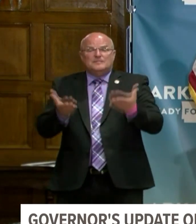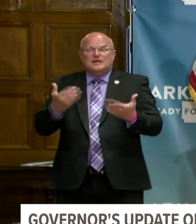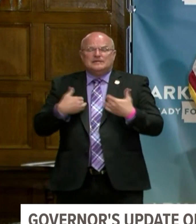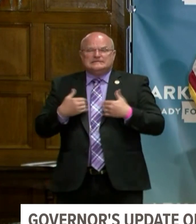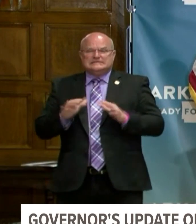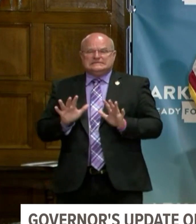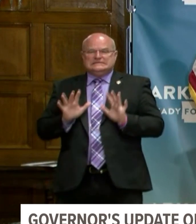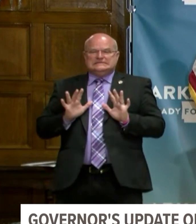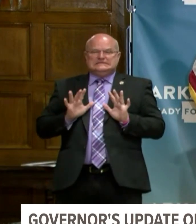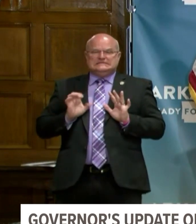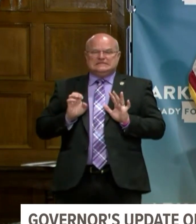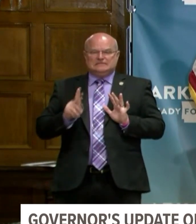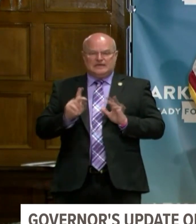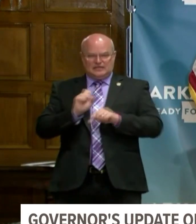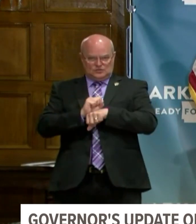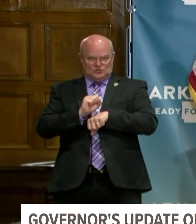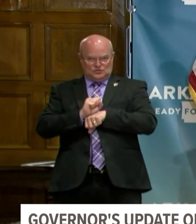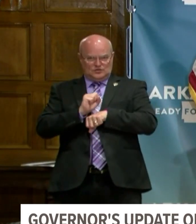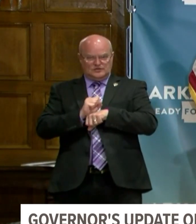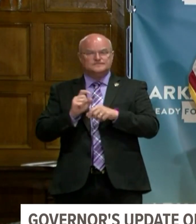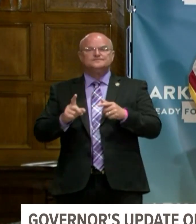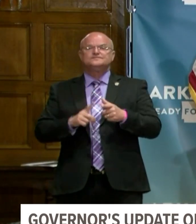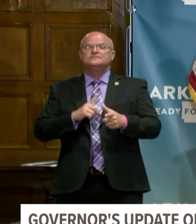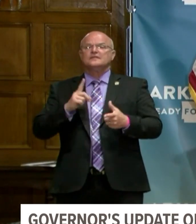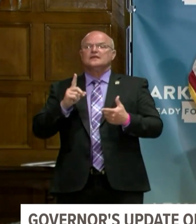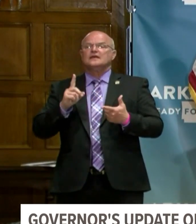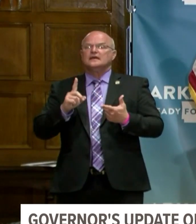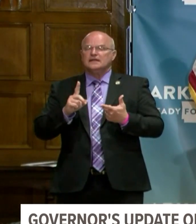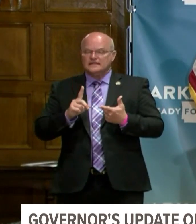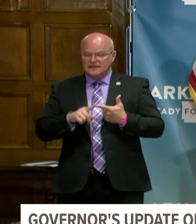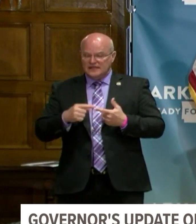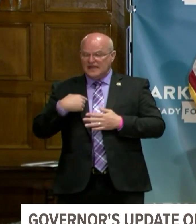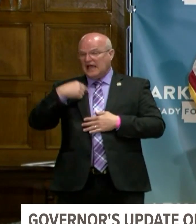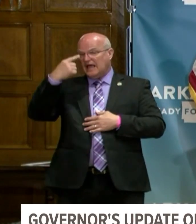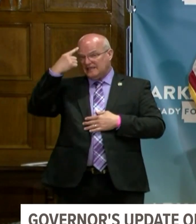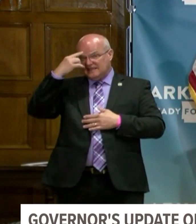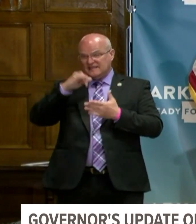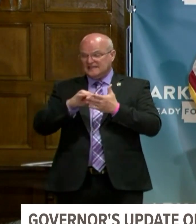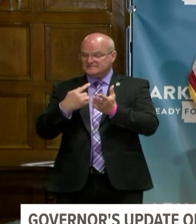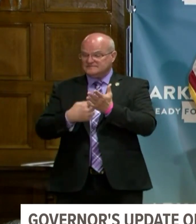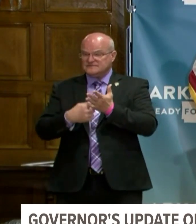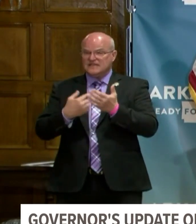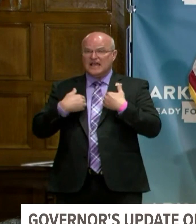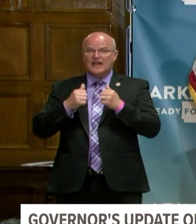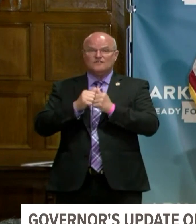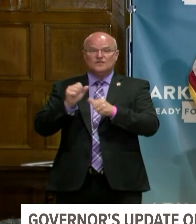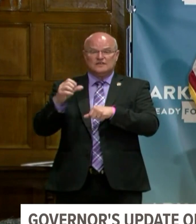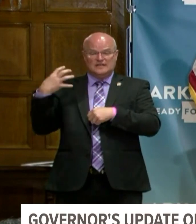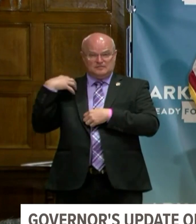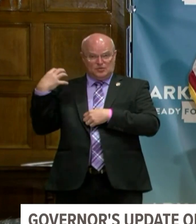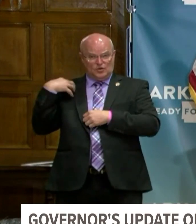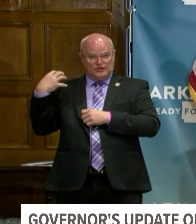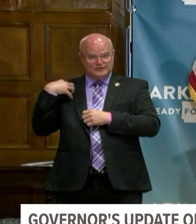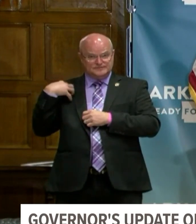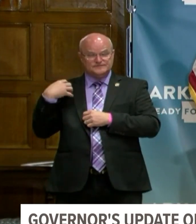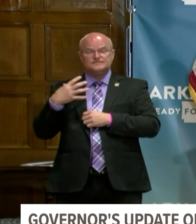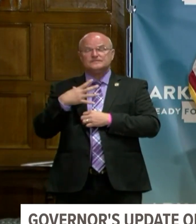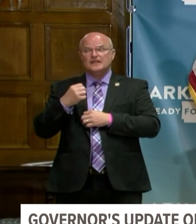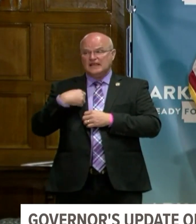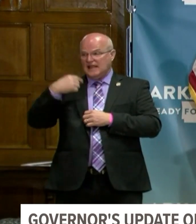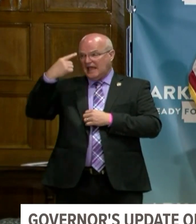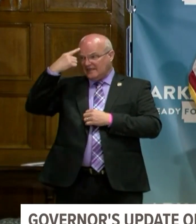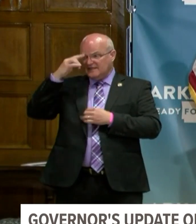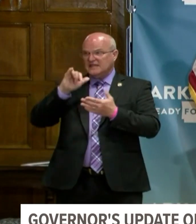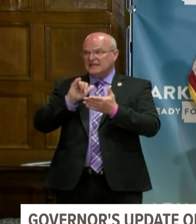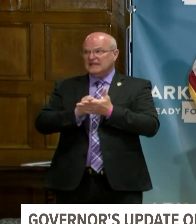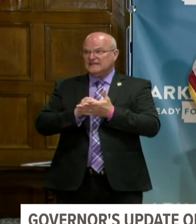them hesitant to go back to work, then, I think that's a discussion they ought to have with the employer. I